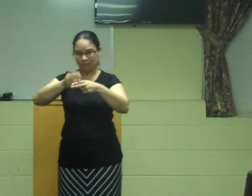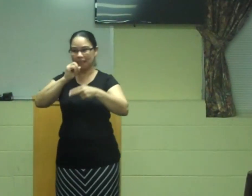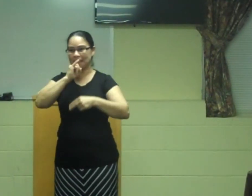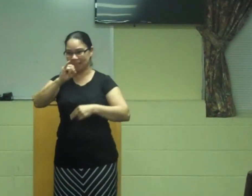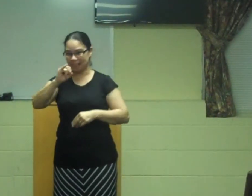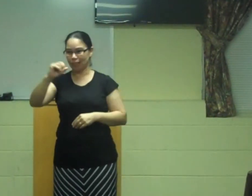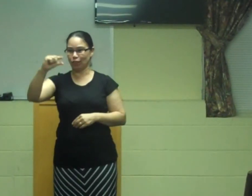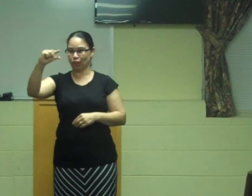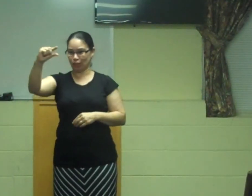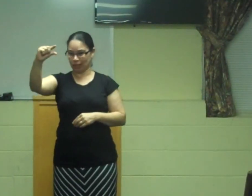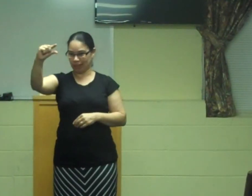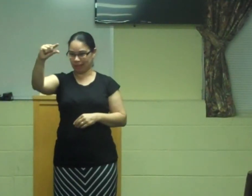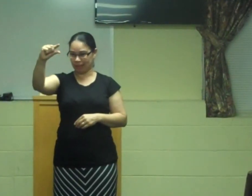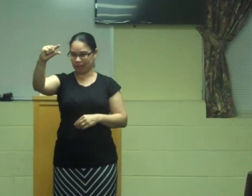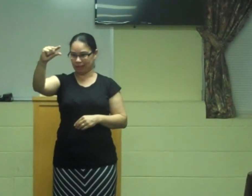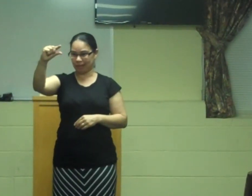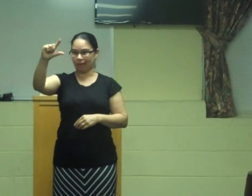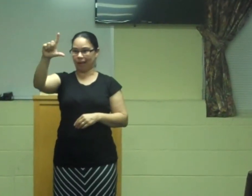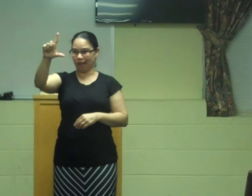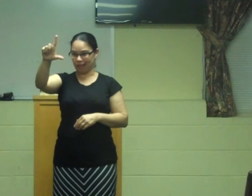my name is